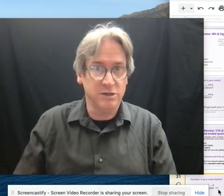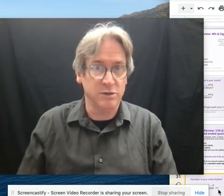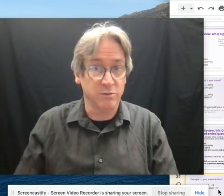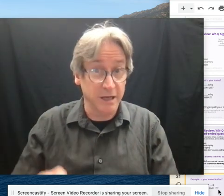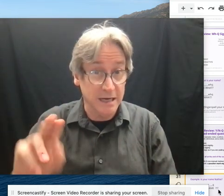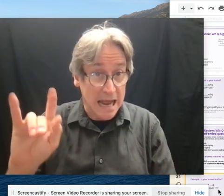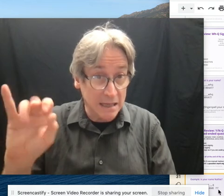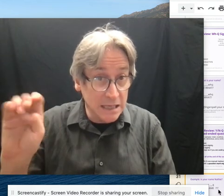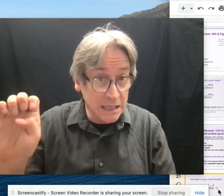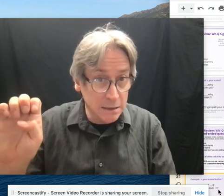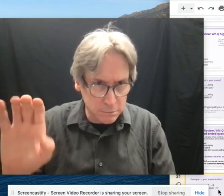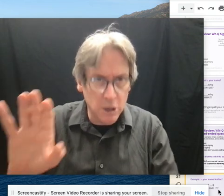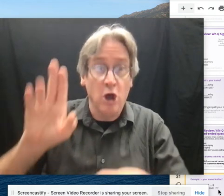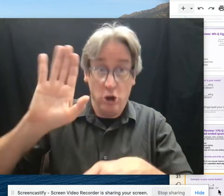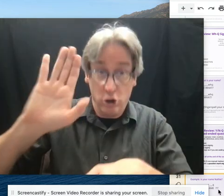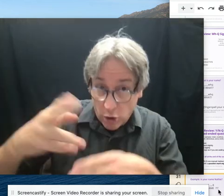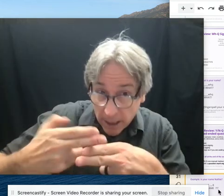there's really